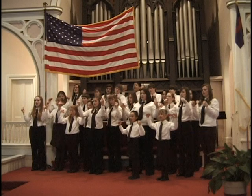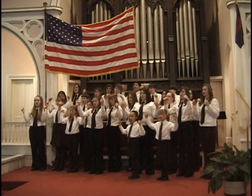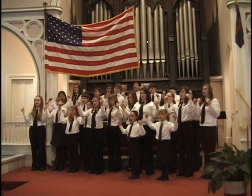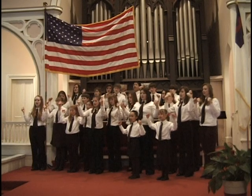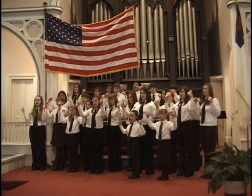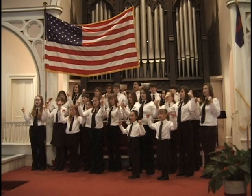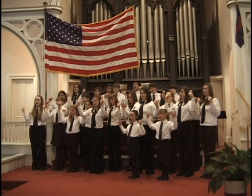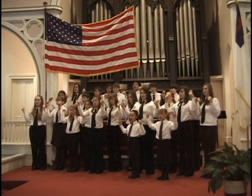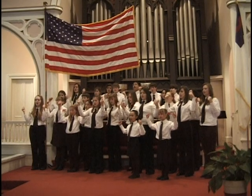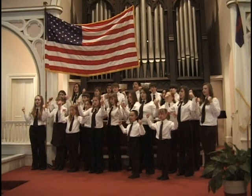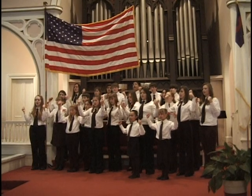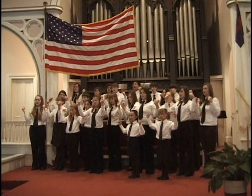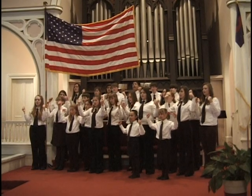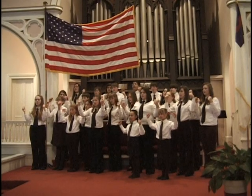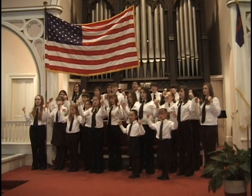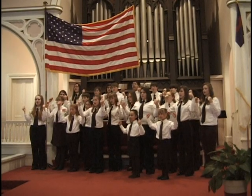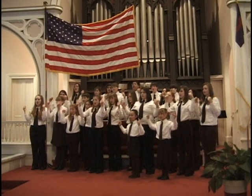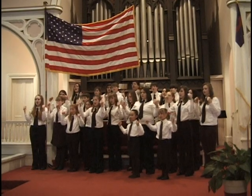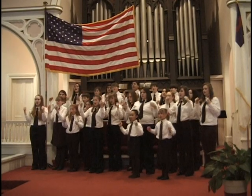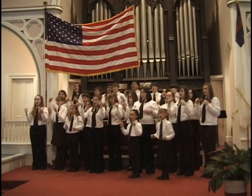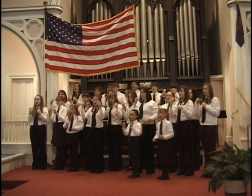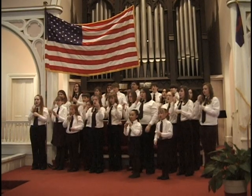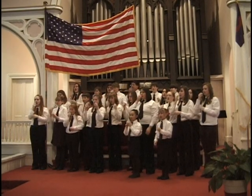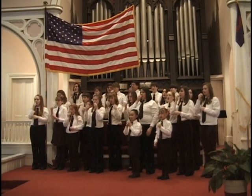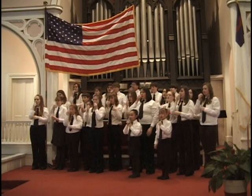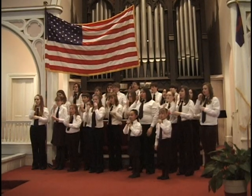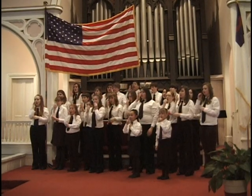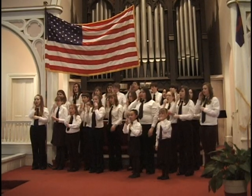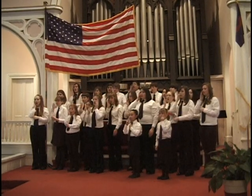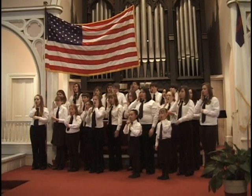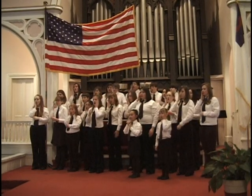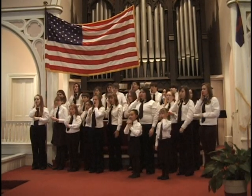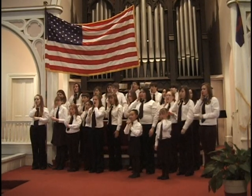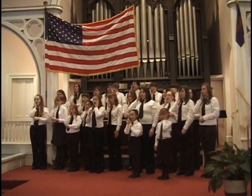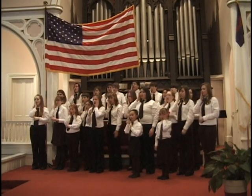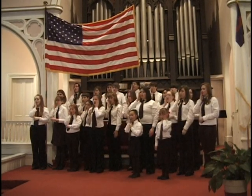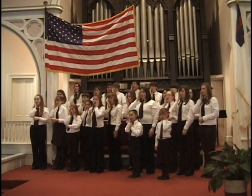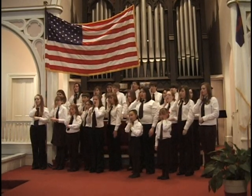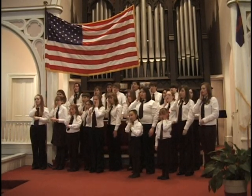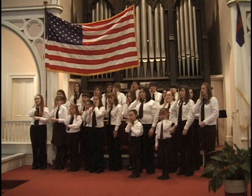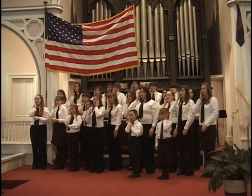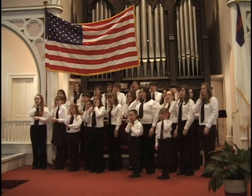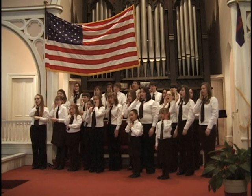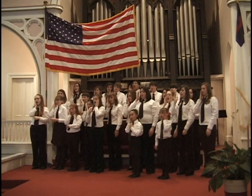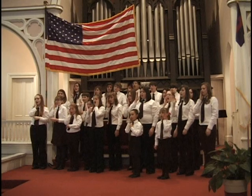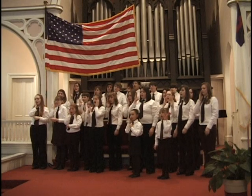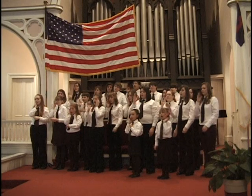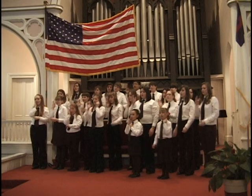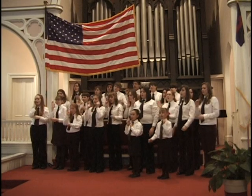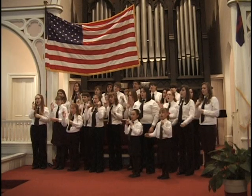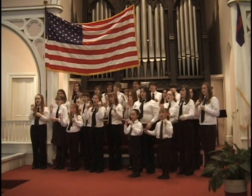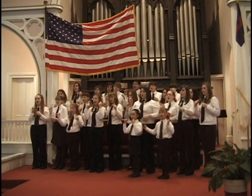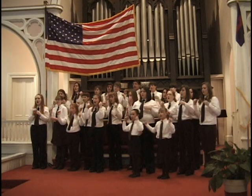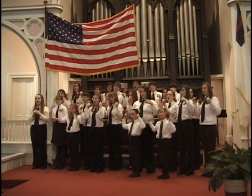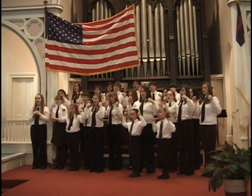and the home of the